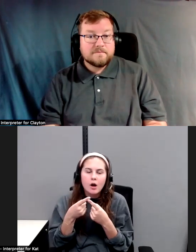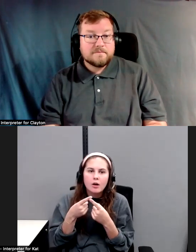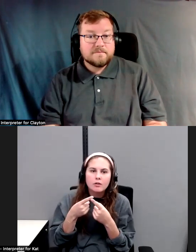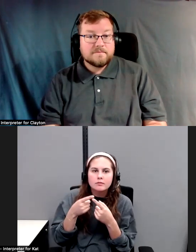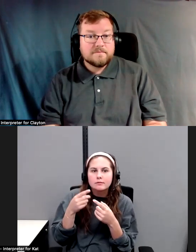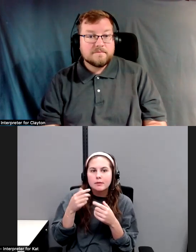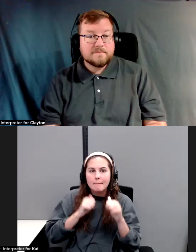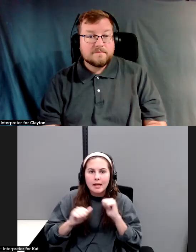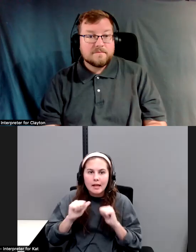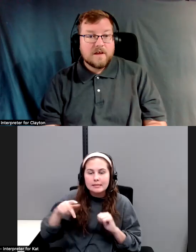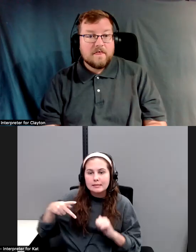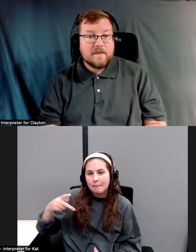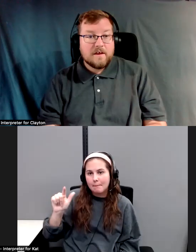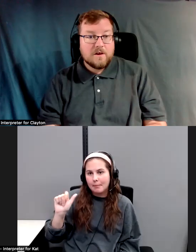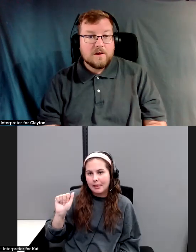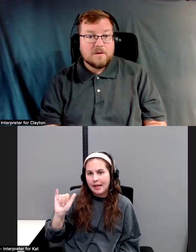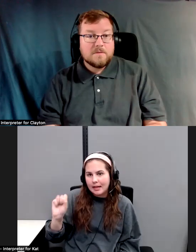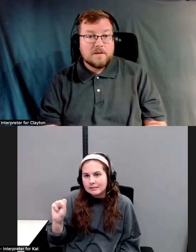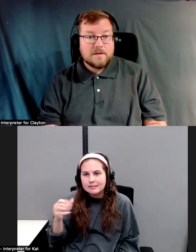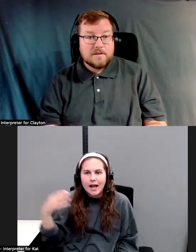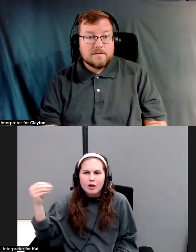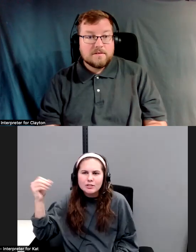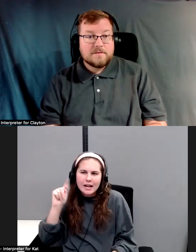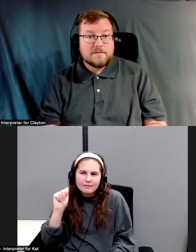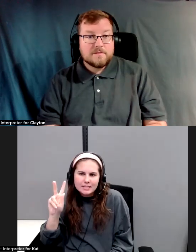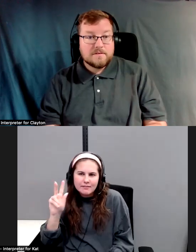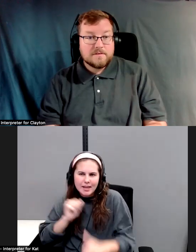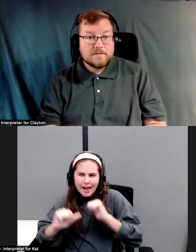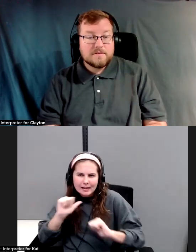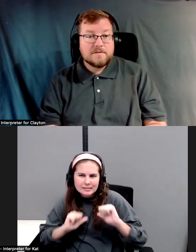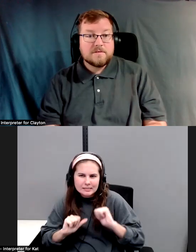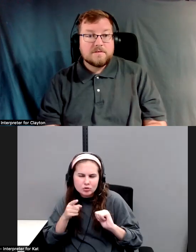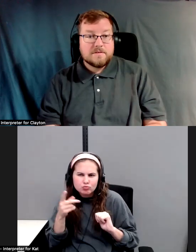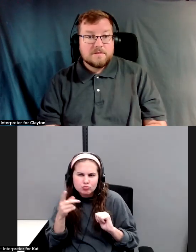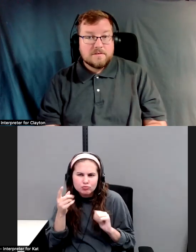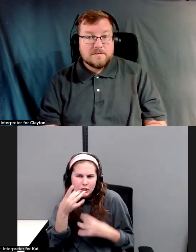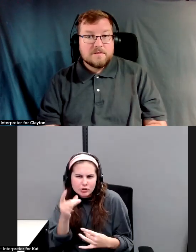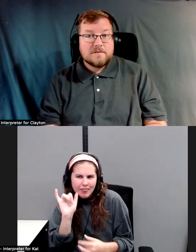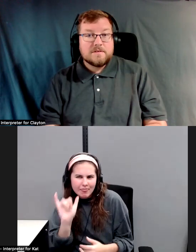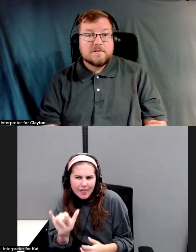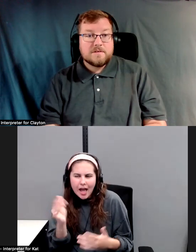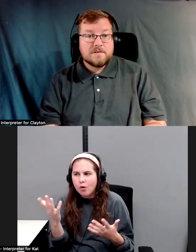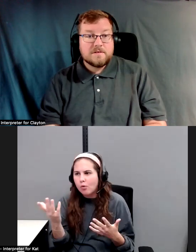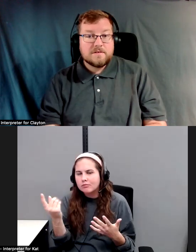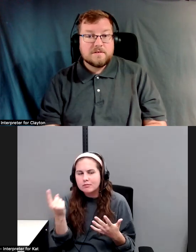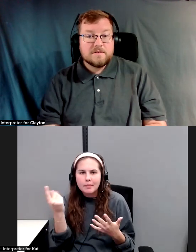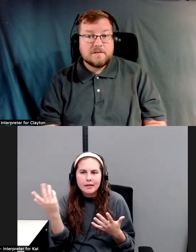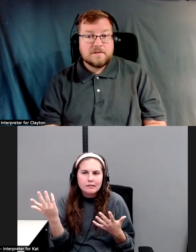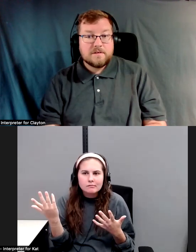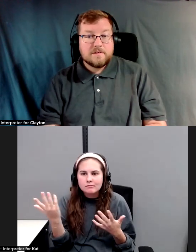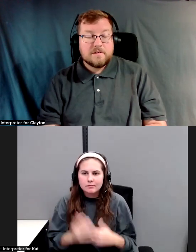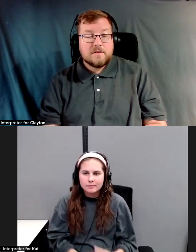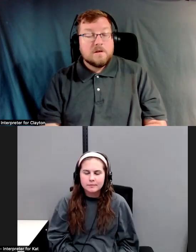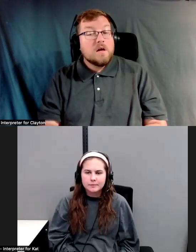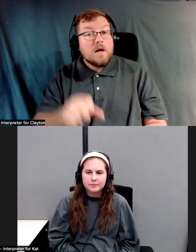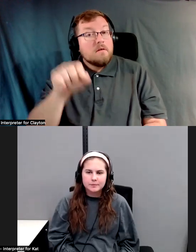plays outside of TV acting? Would that be something you'd be interested in? Or Yeah,